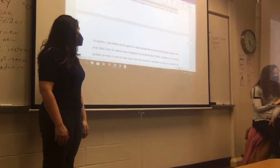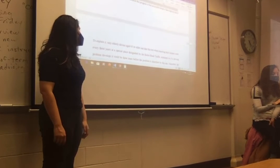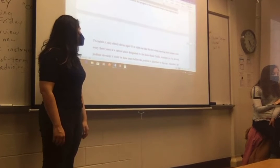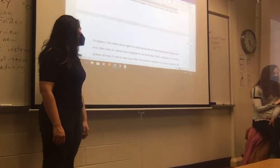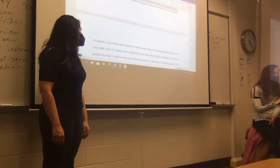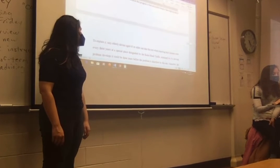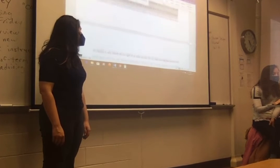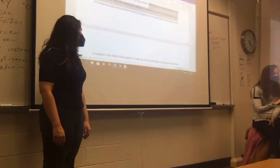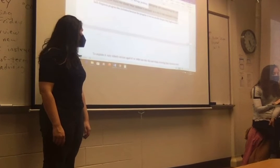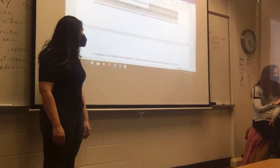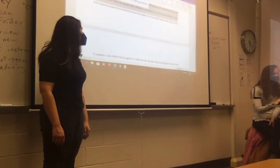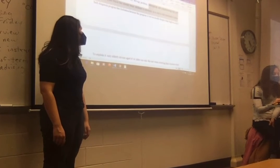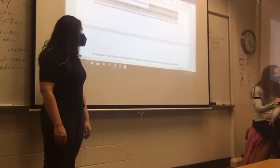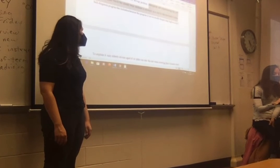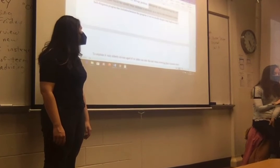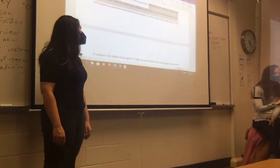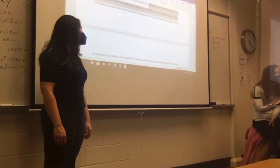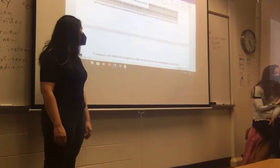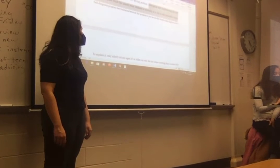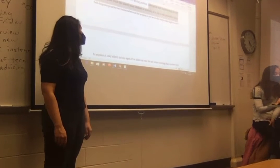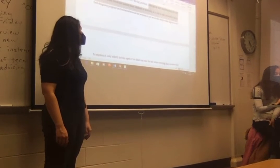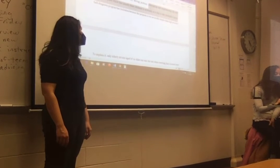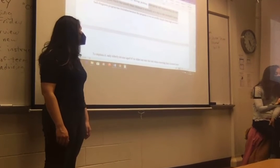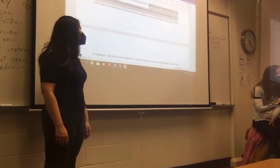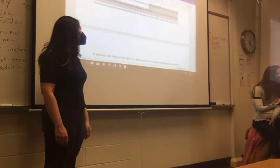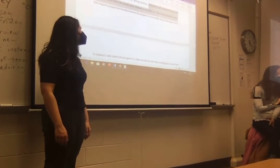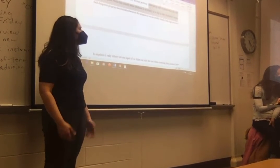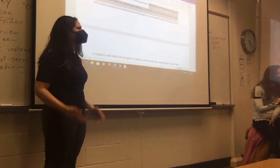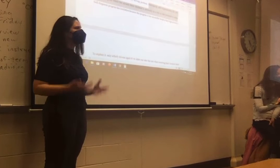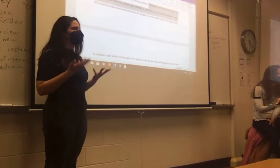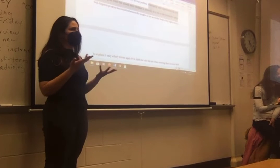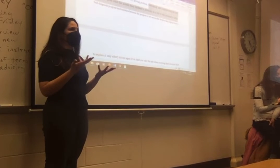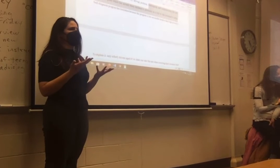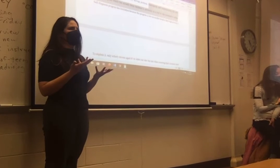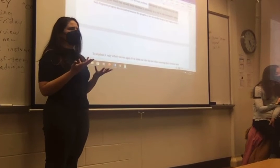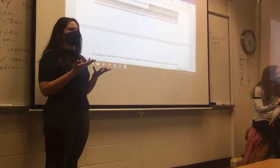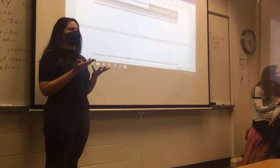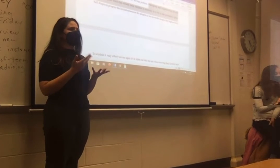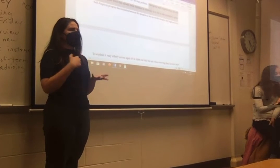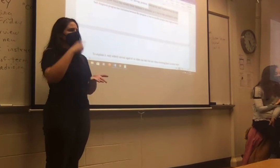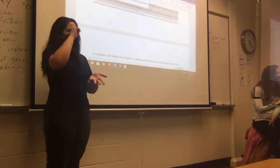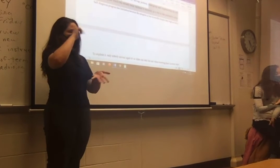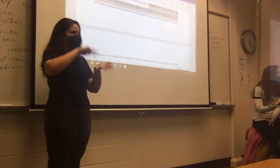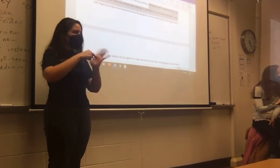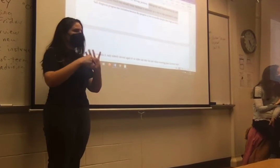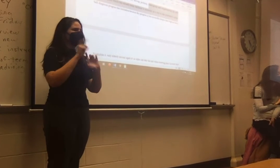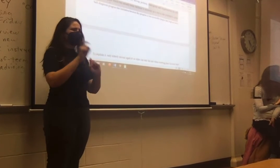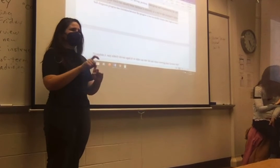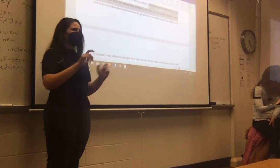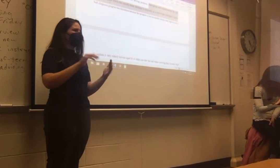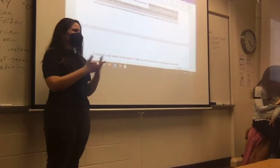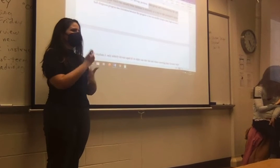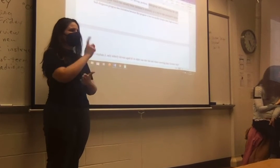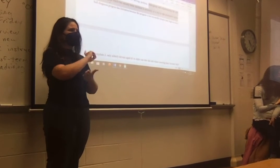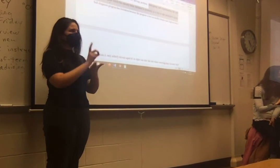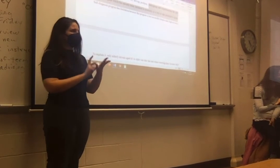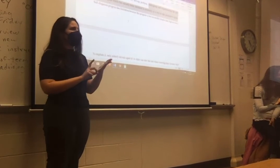So then we have an explanation for why. Why do we need to redesign and supplement the current self-diagnosis program?